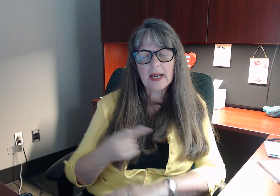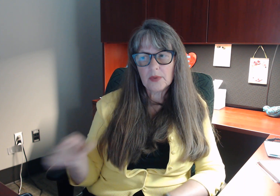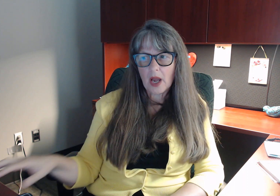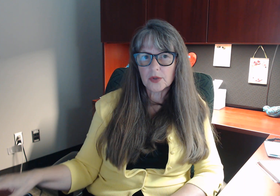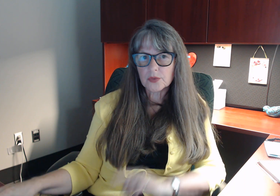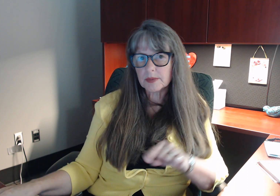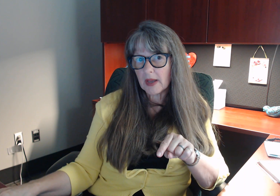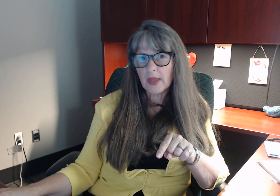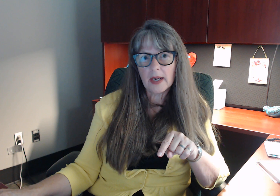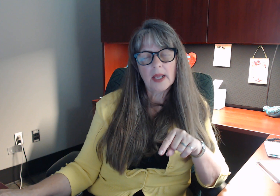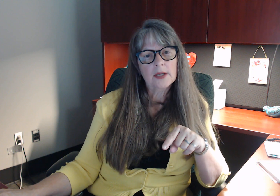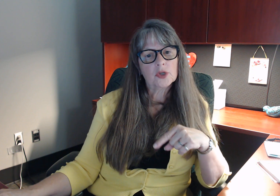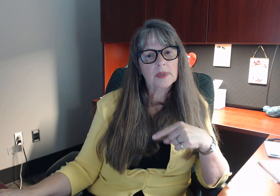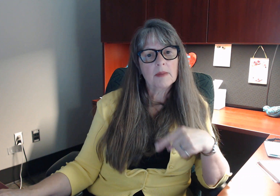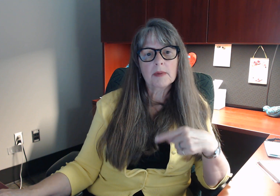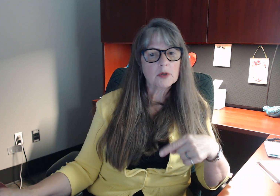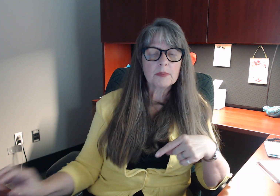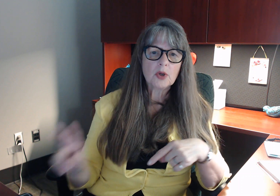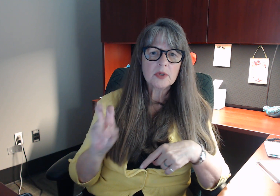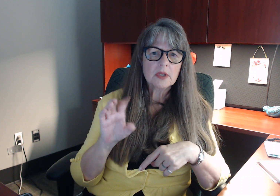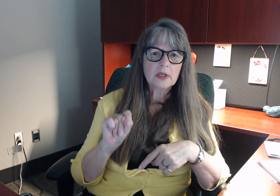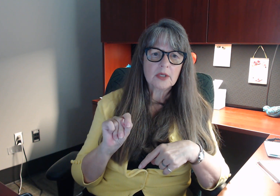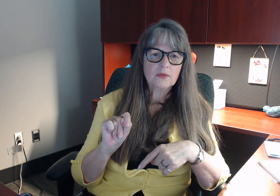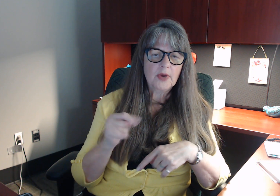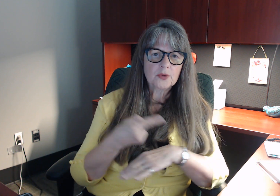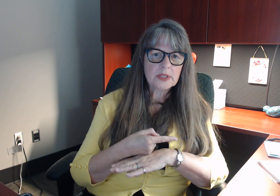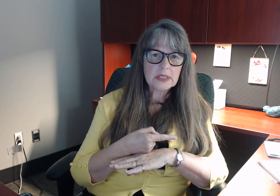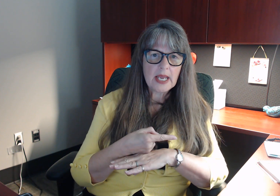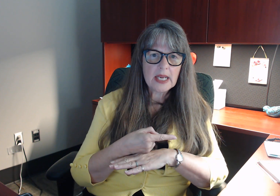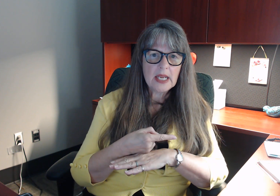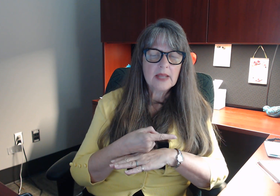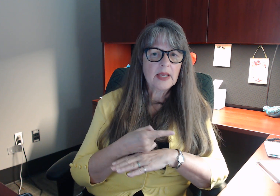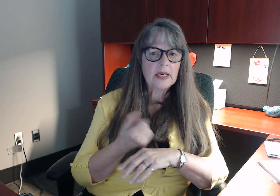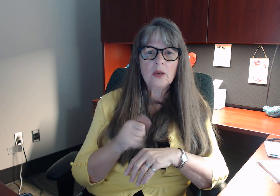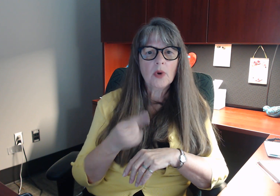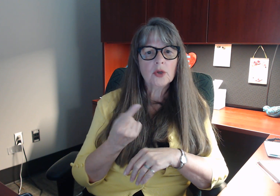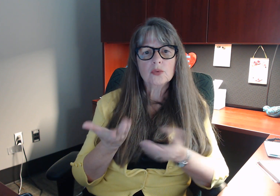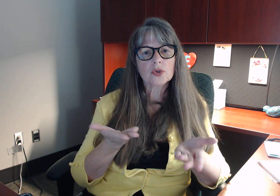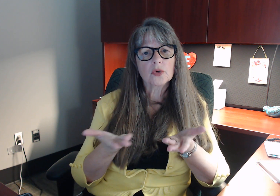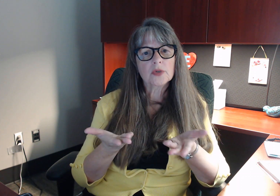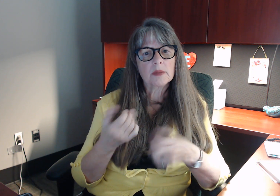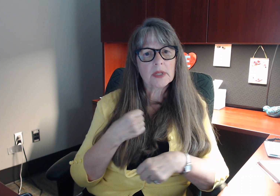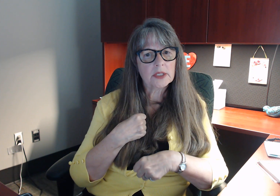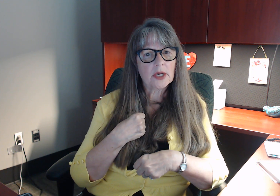would also spell that. But most people know it is Veterans Day, that anyone who served in the military,